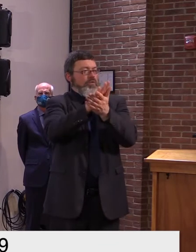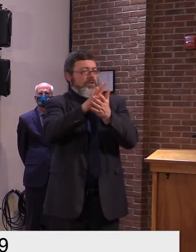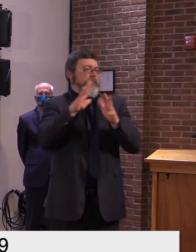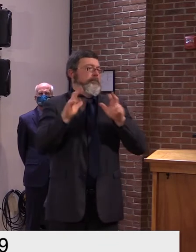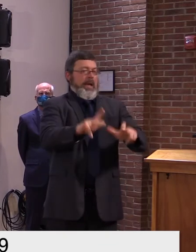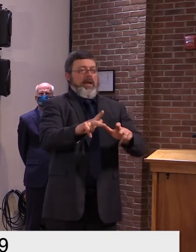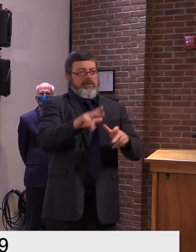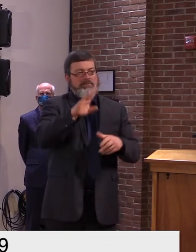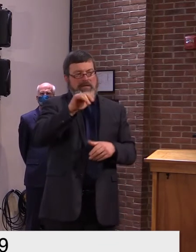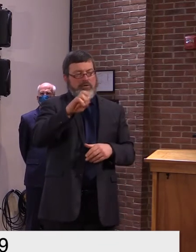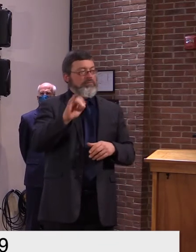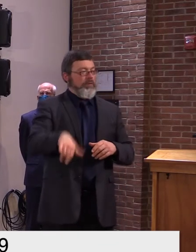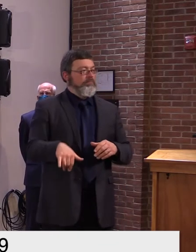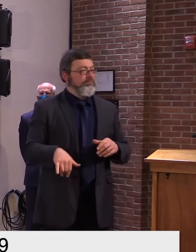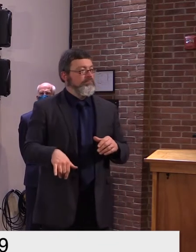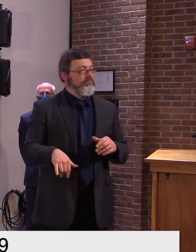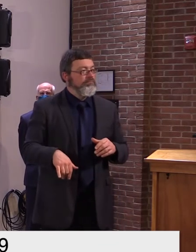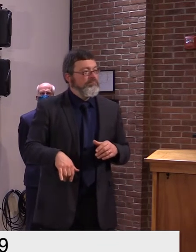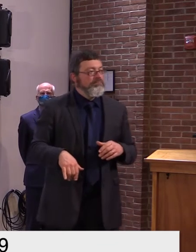thank you.